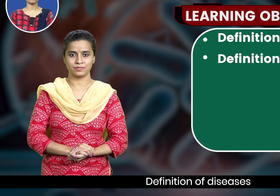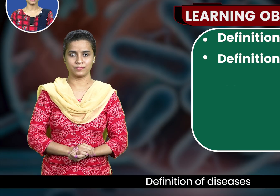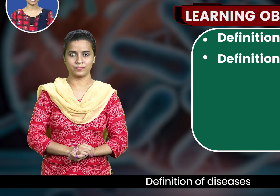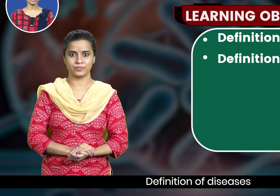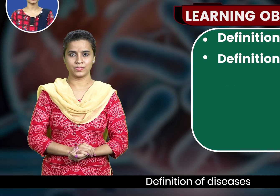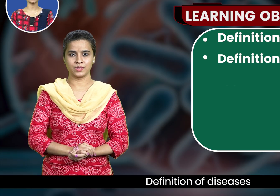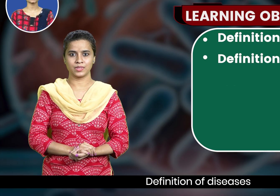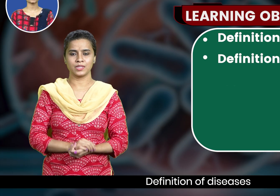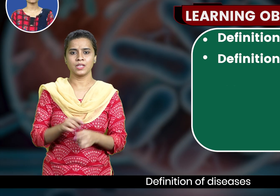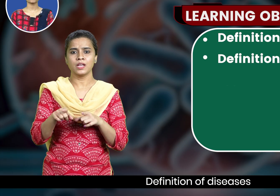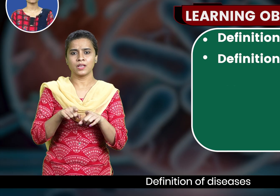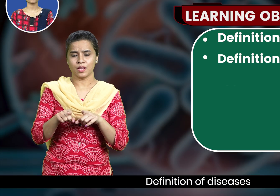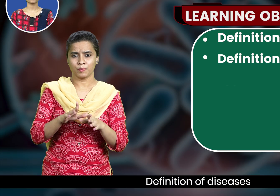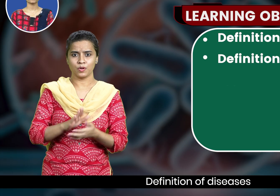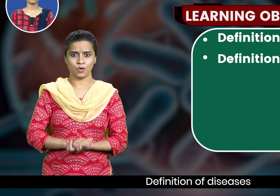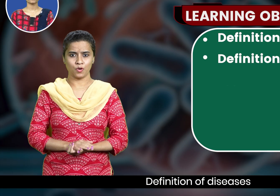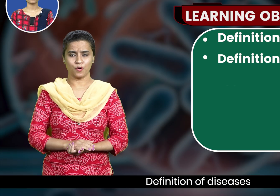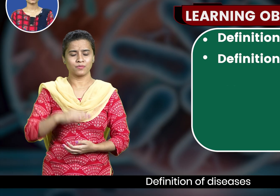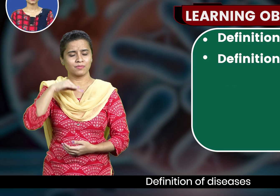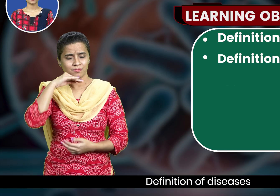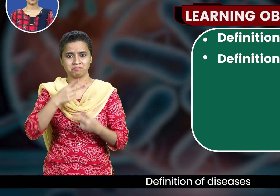definition of diseases,